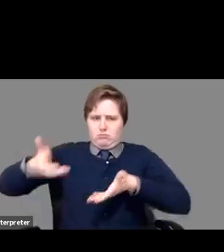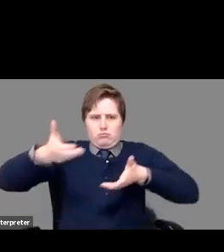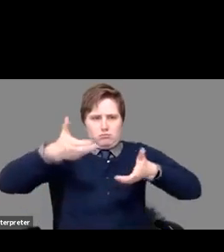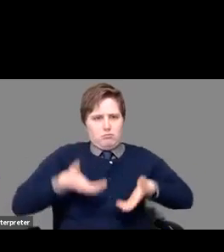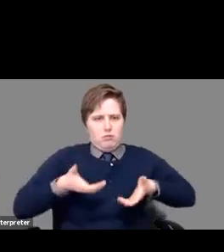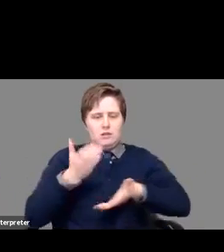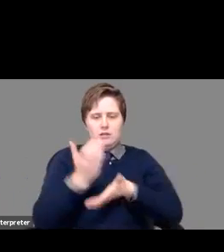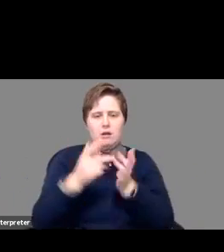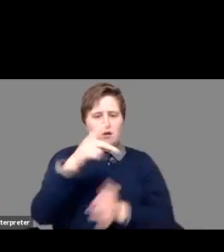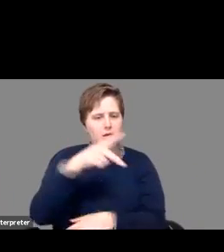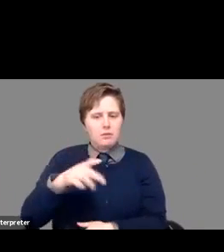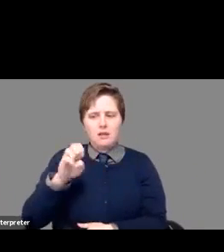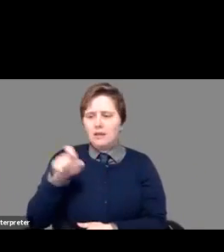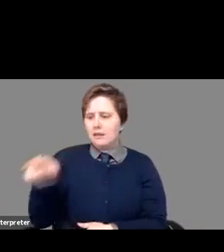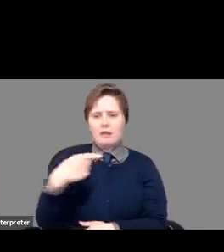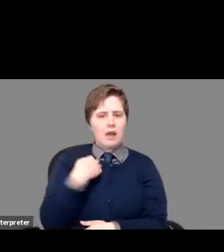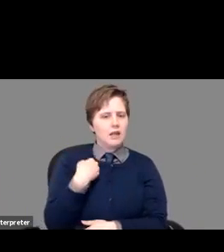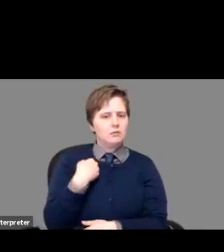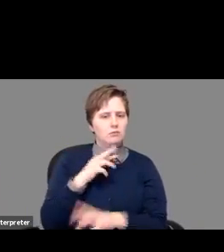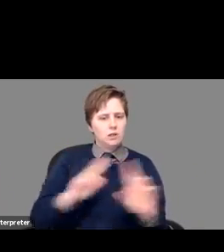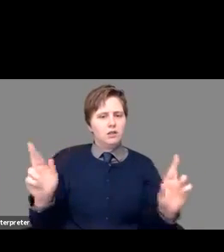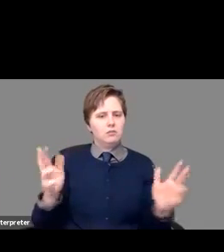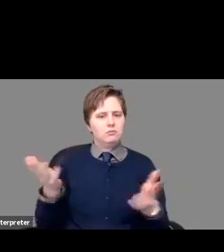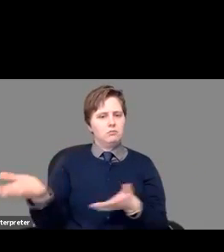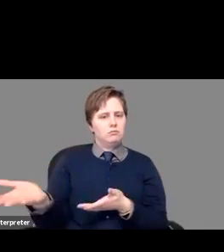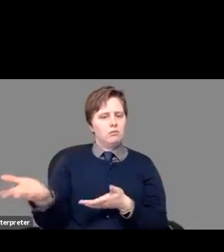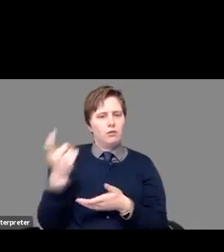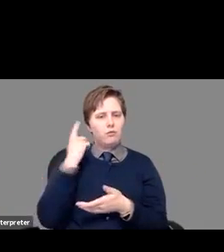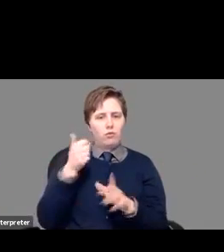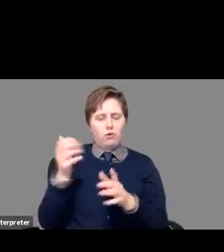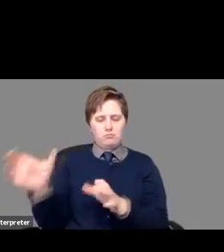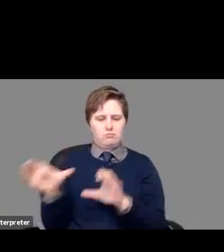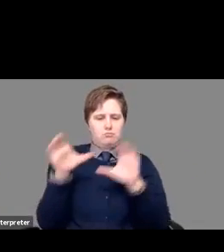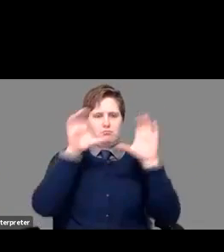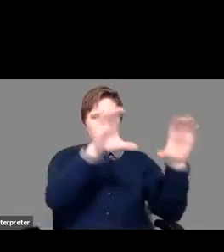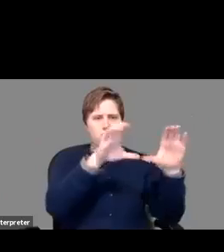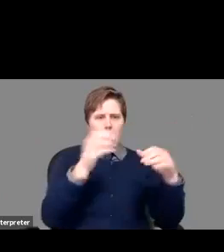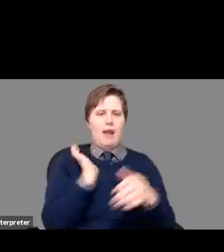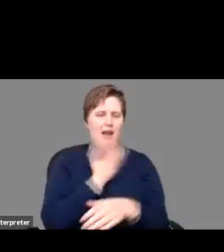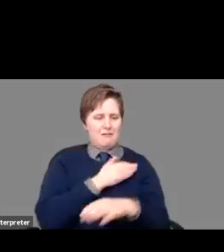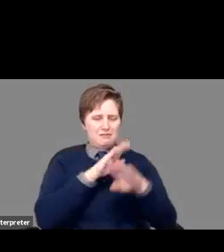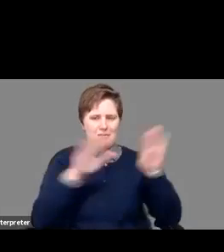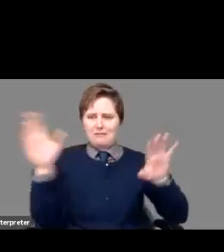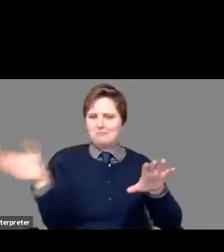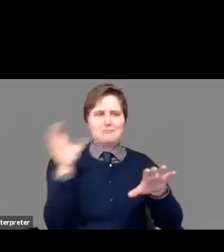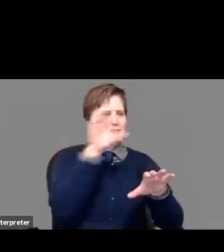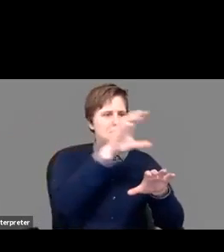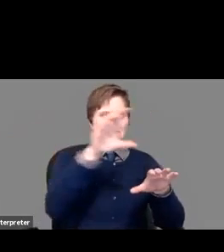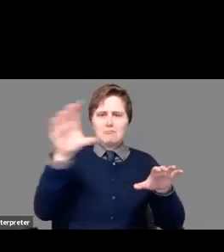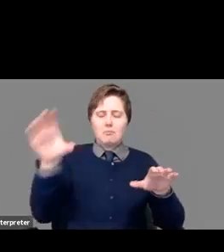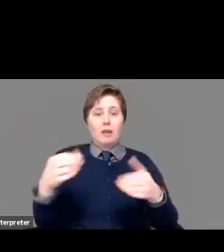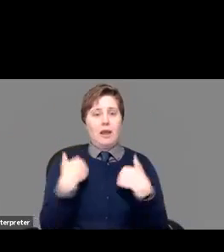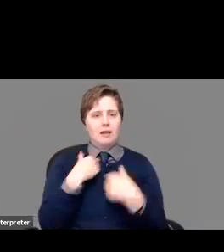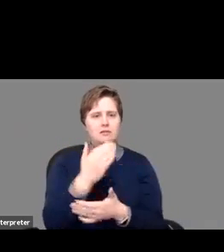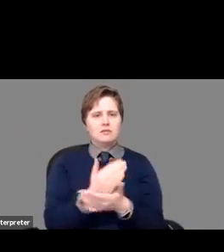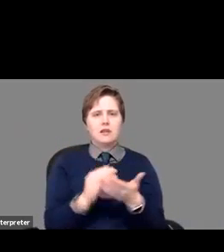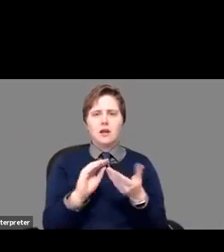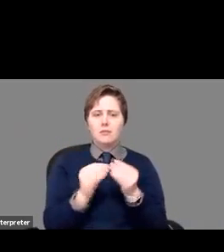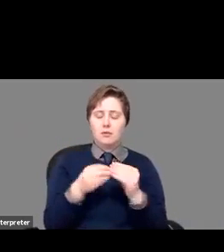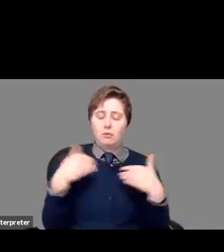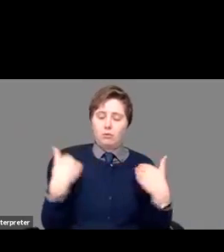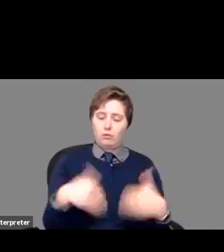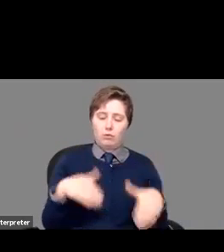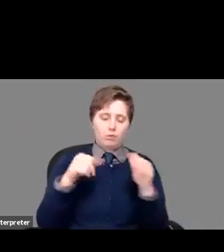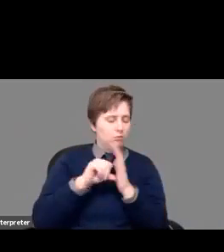their PPE that they had to put on our shelves. We have had, I think some of the numbers are pretty